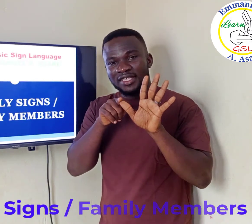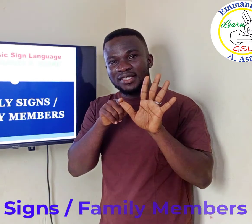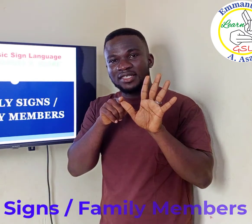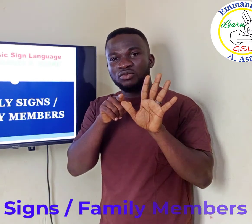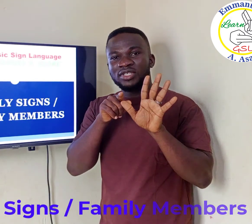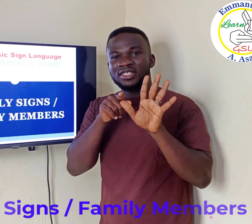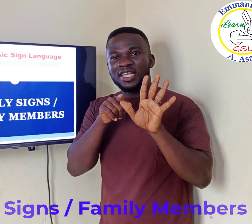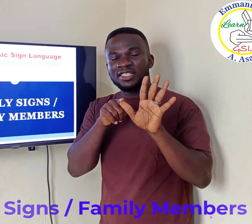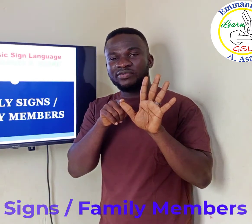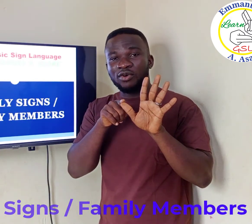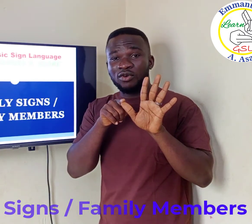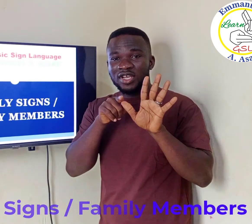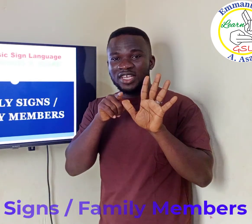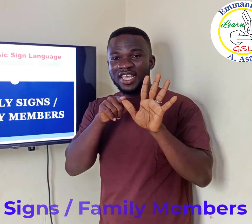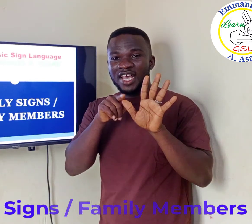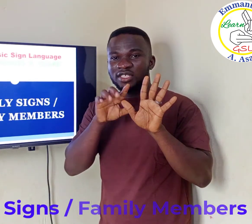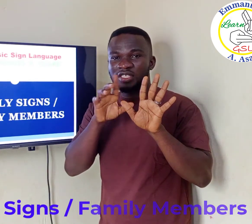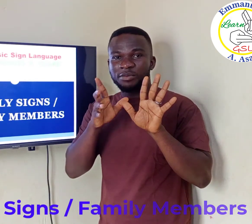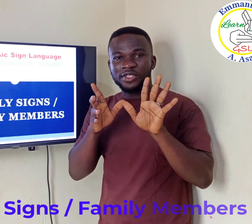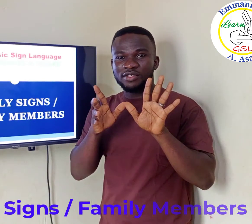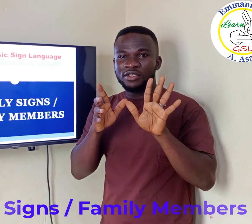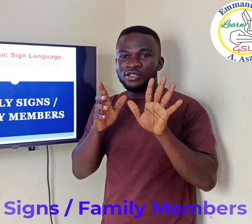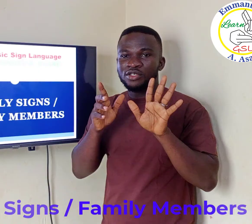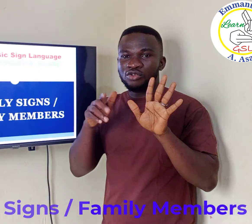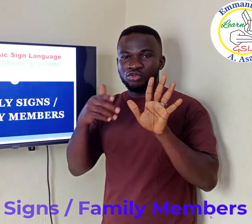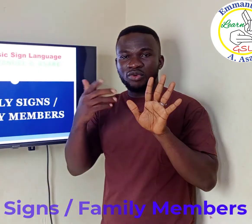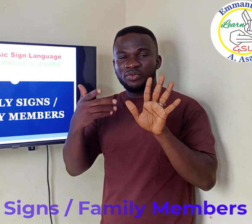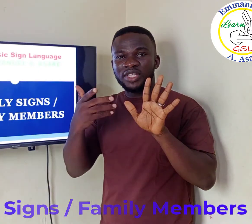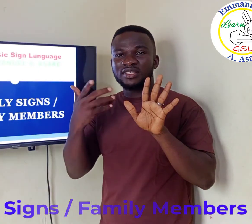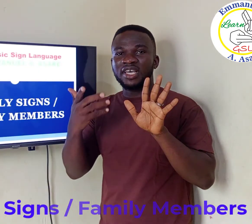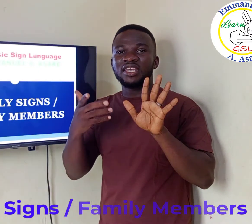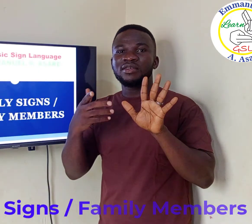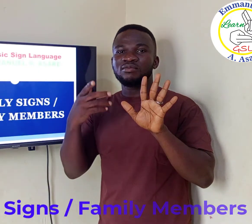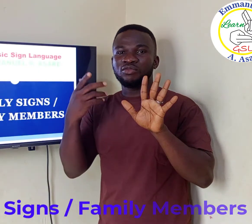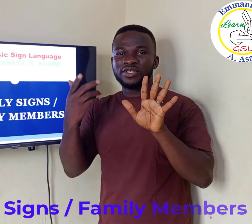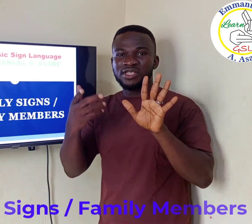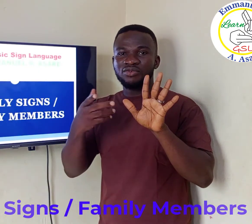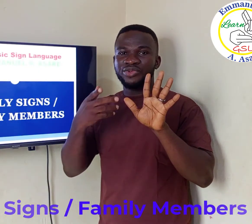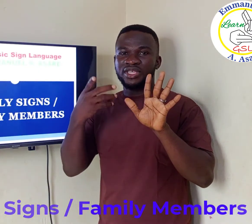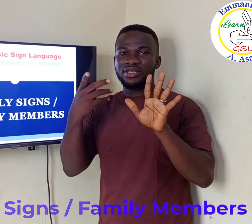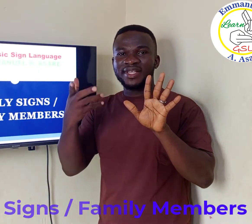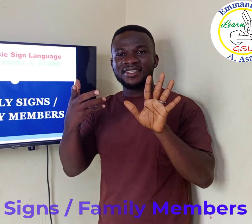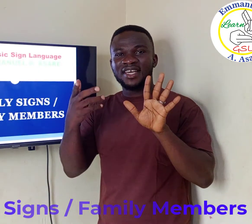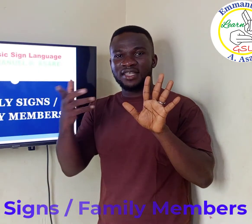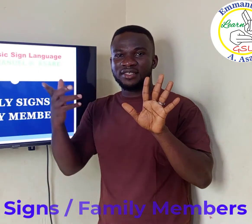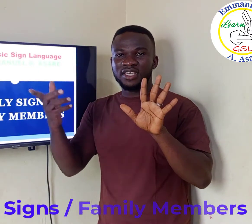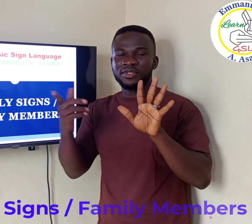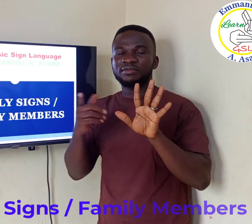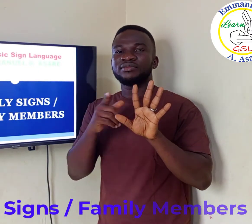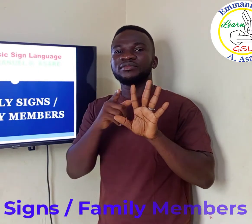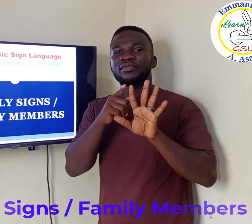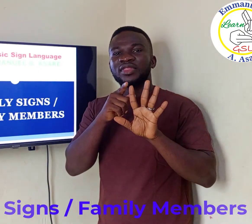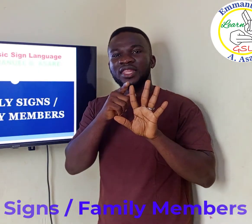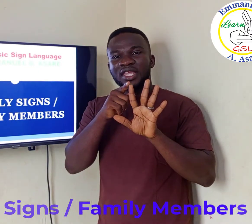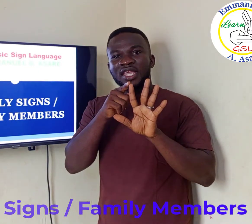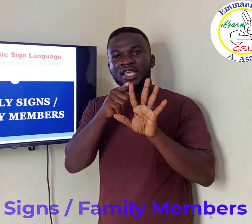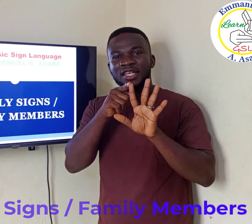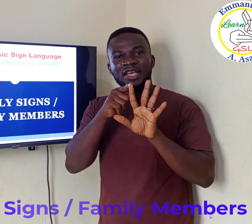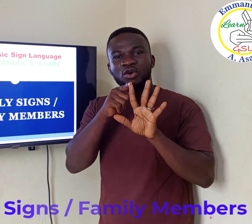H, which stands for the hand shapes. So when we sign, mostly we create hand shapes. The